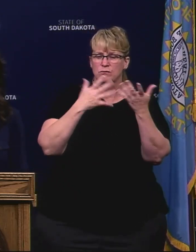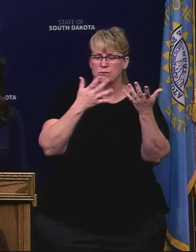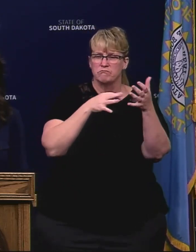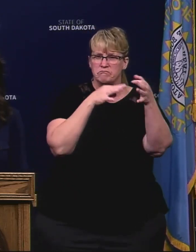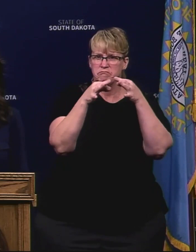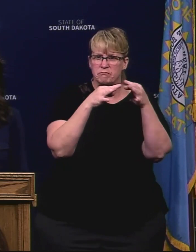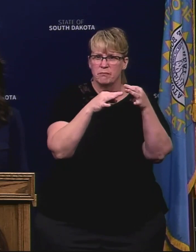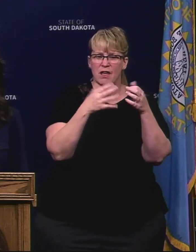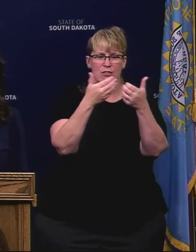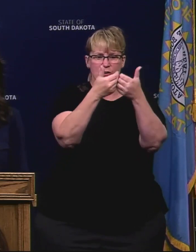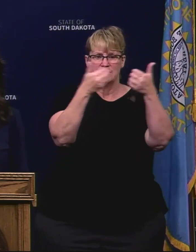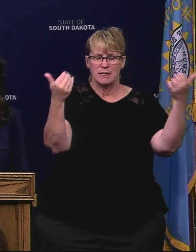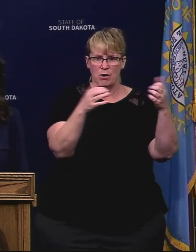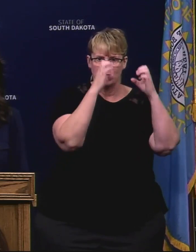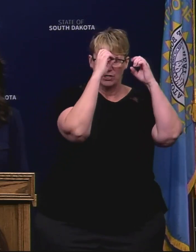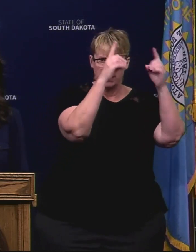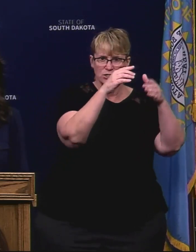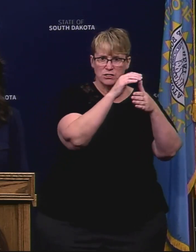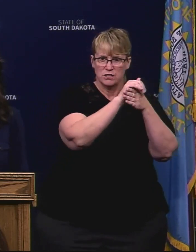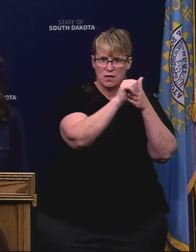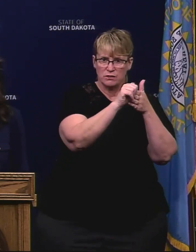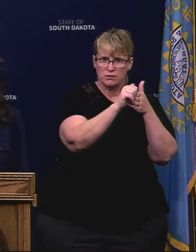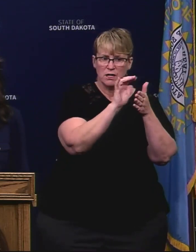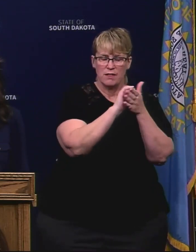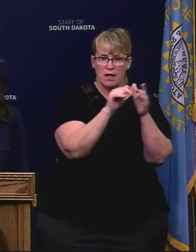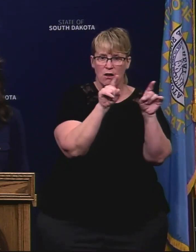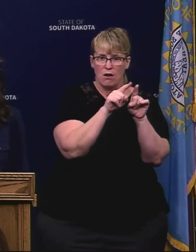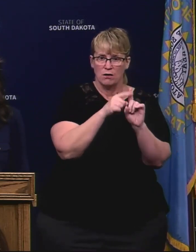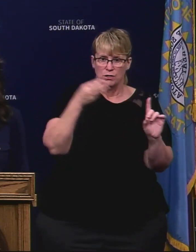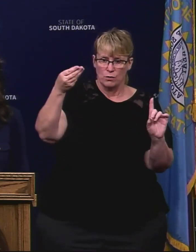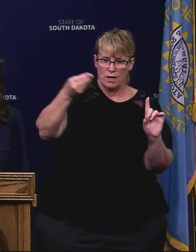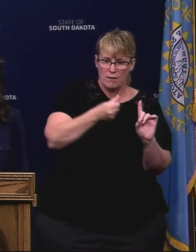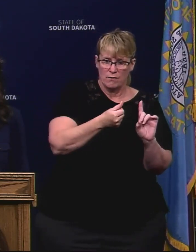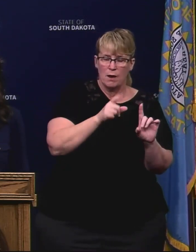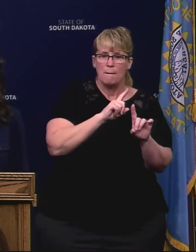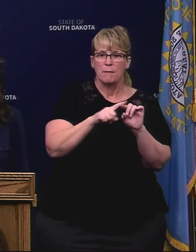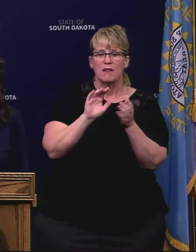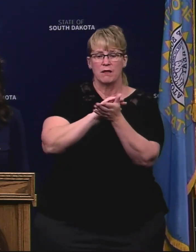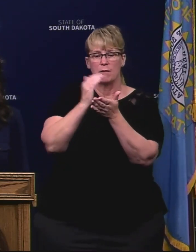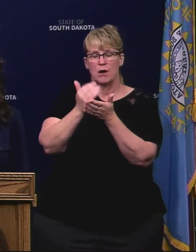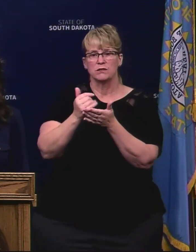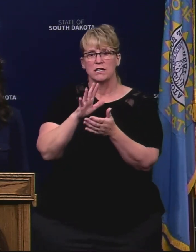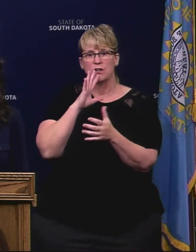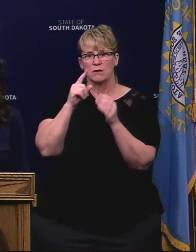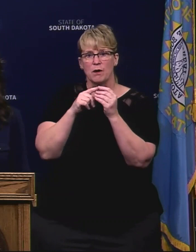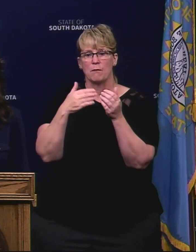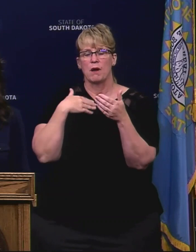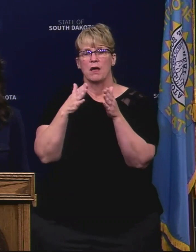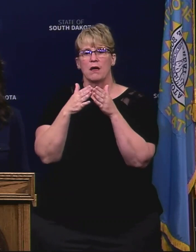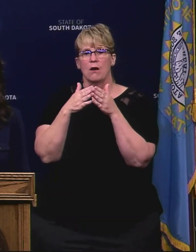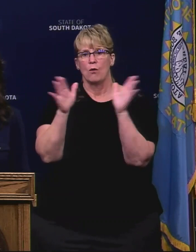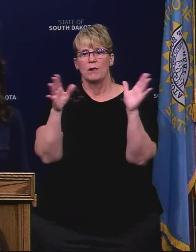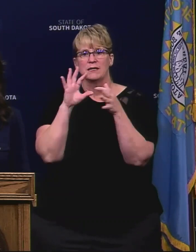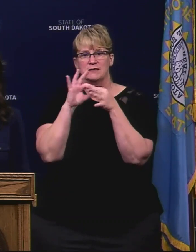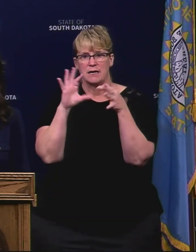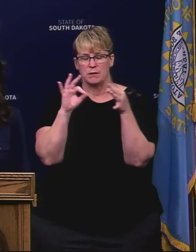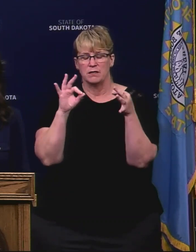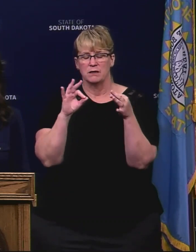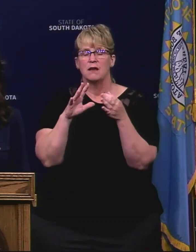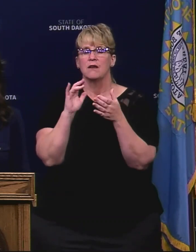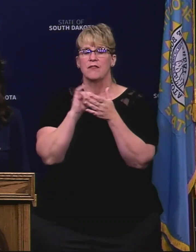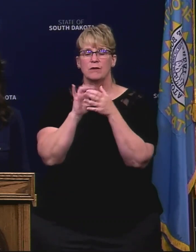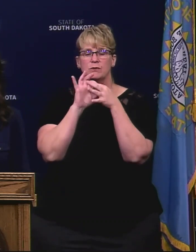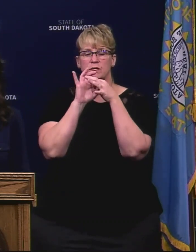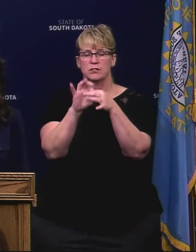Was that there's separate education dollars that also came in, but the amounts that I referenced in my opening statement is what was